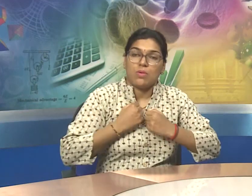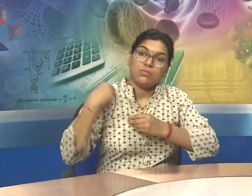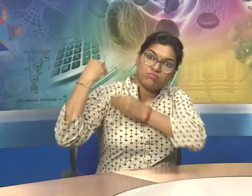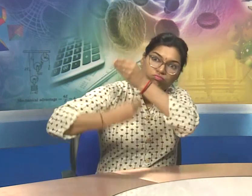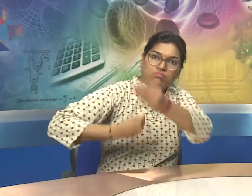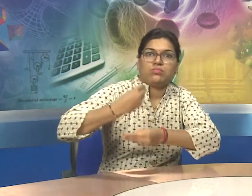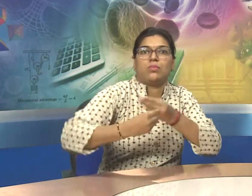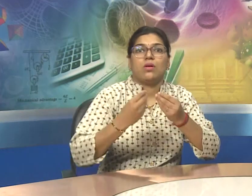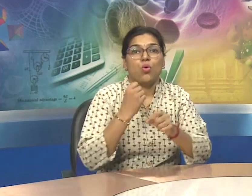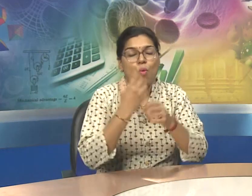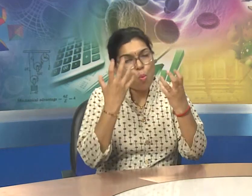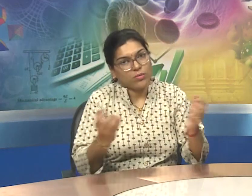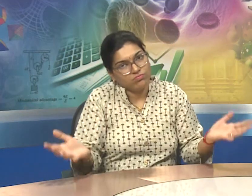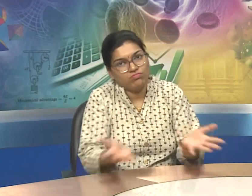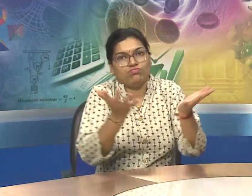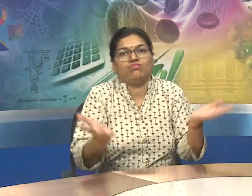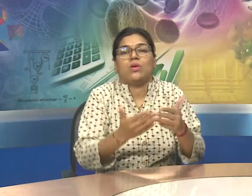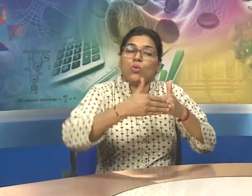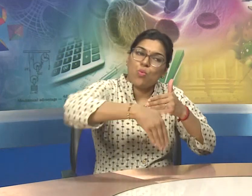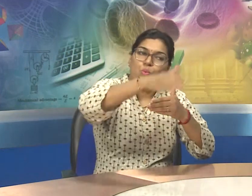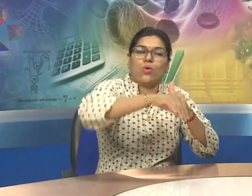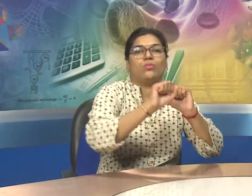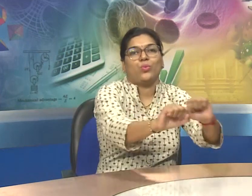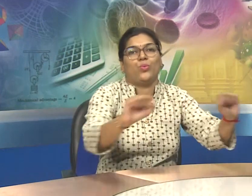cloth, because all these are our culture.